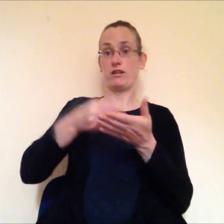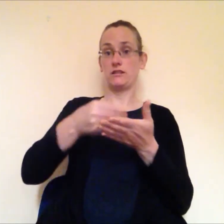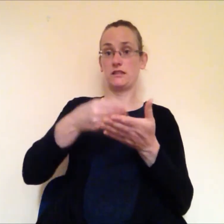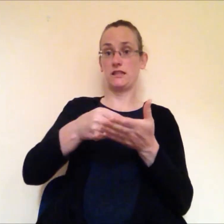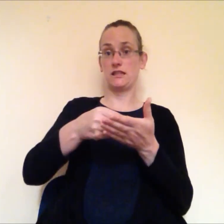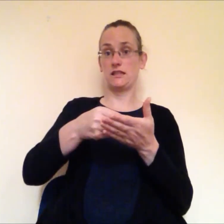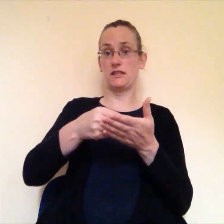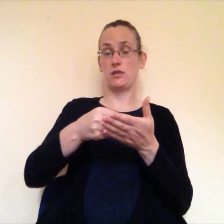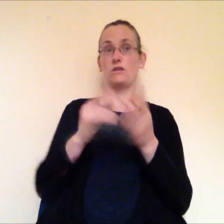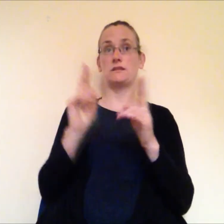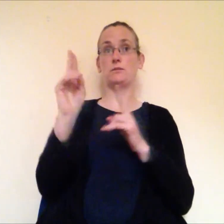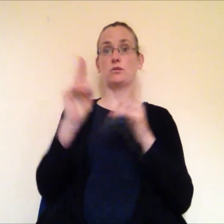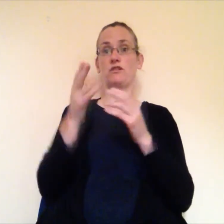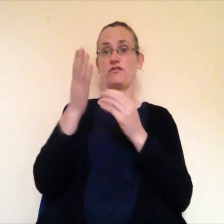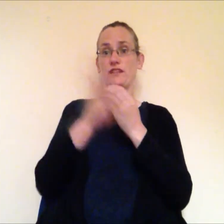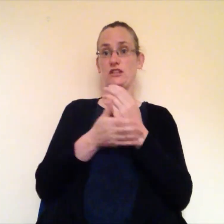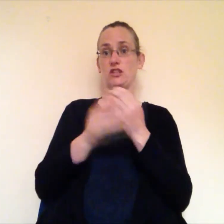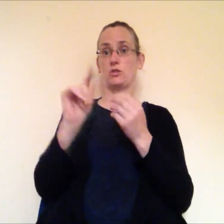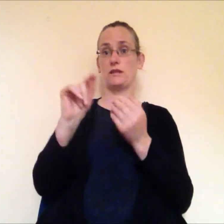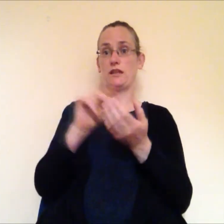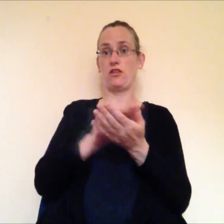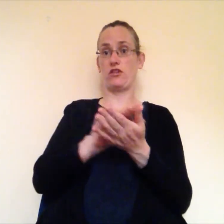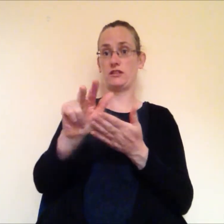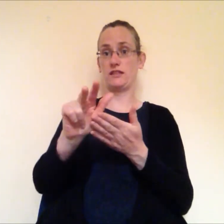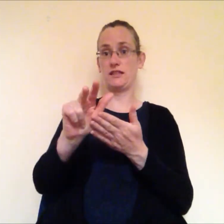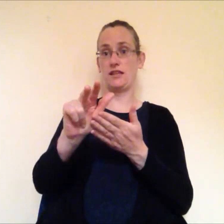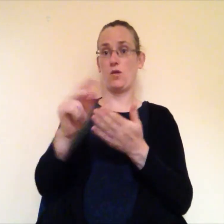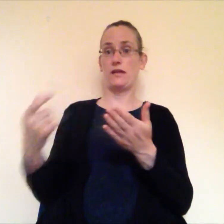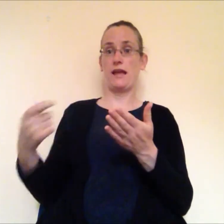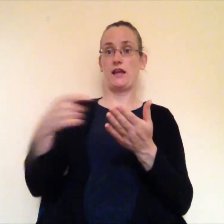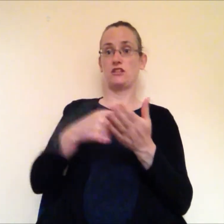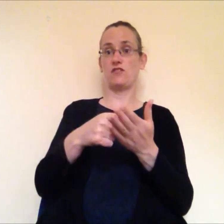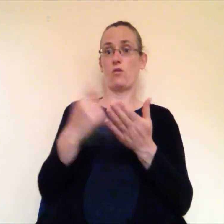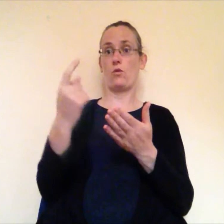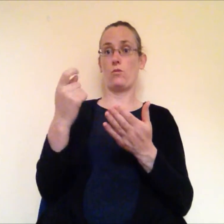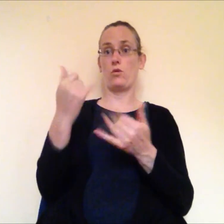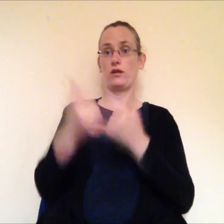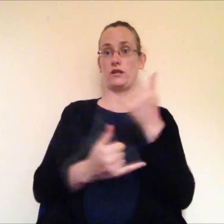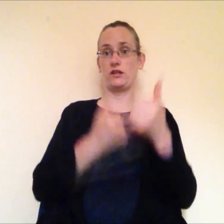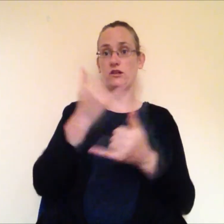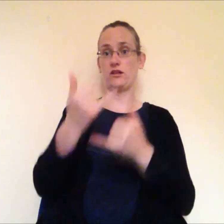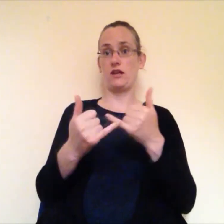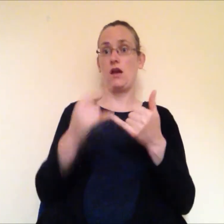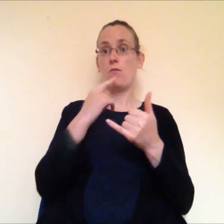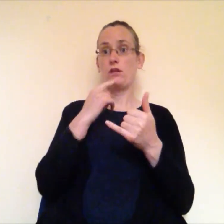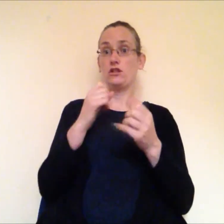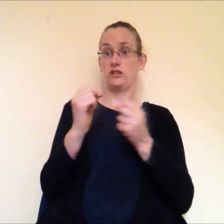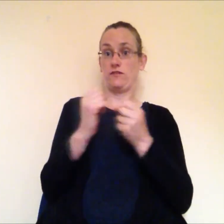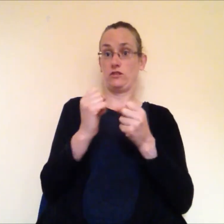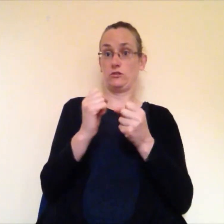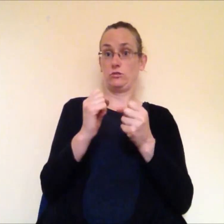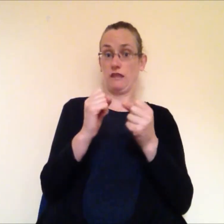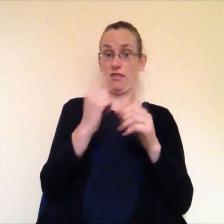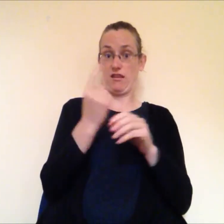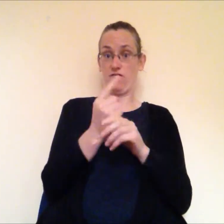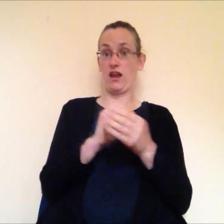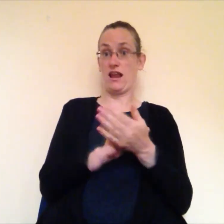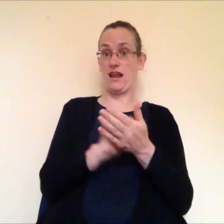been meant to end in 2013, and it was extended for a year, but it's been going for 11 years. And there was a certain level of expectation